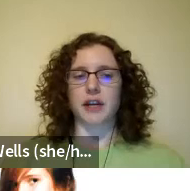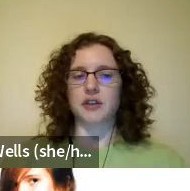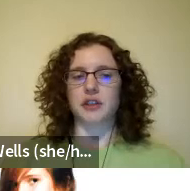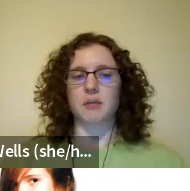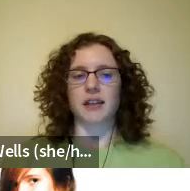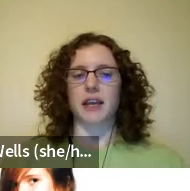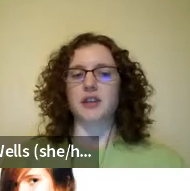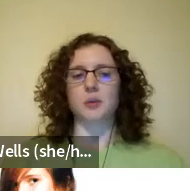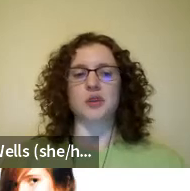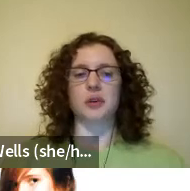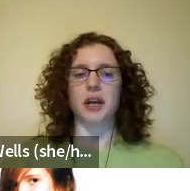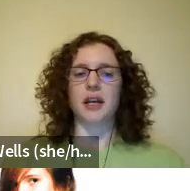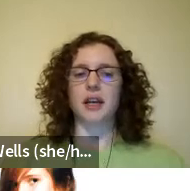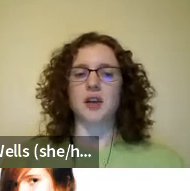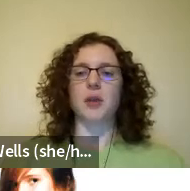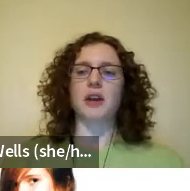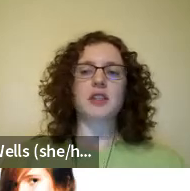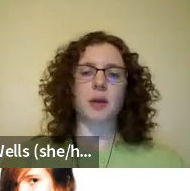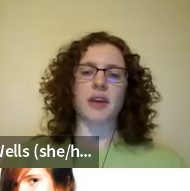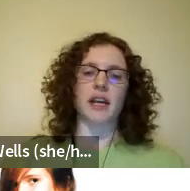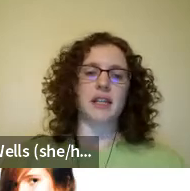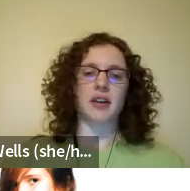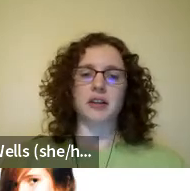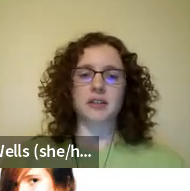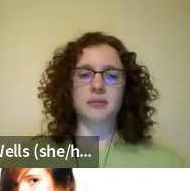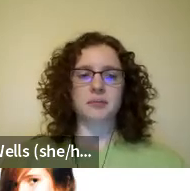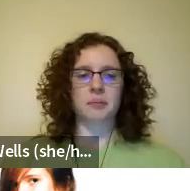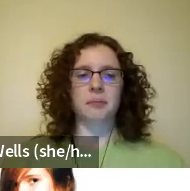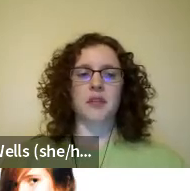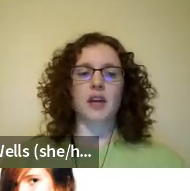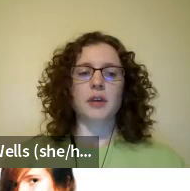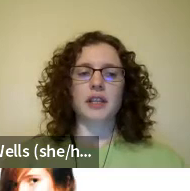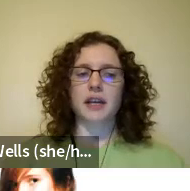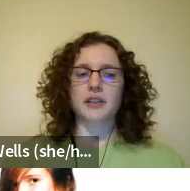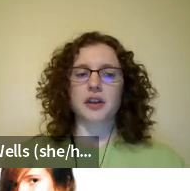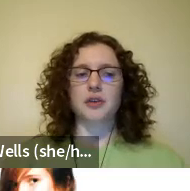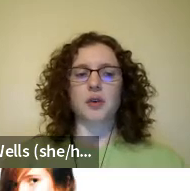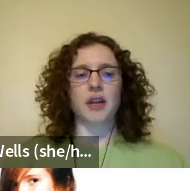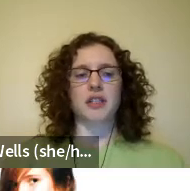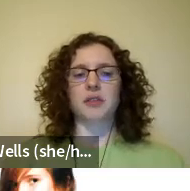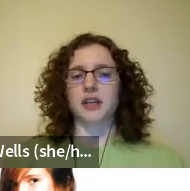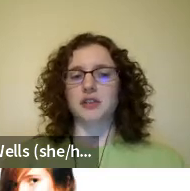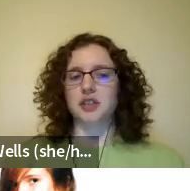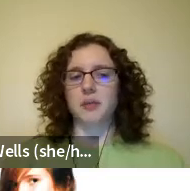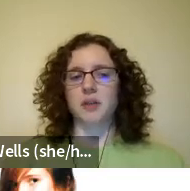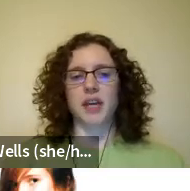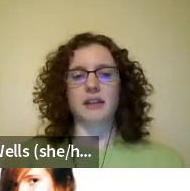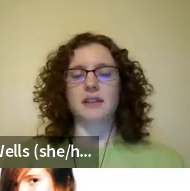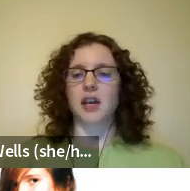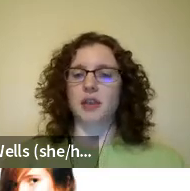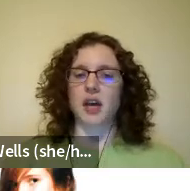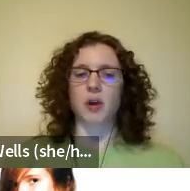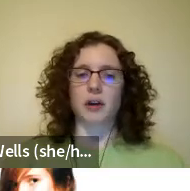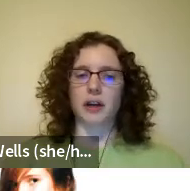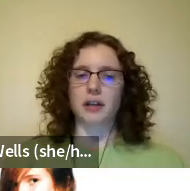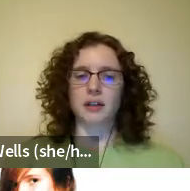two strangers in my assigned dormitory and embarrassed by my night terrors. I quickly entered a new romantic relationship and began